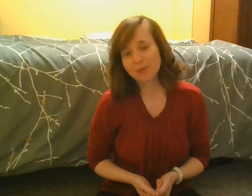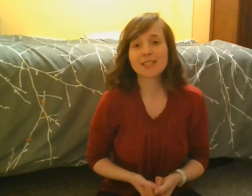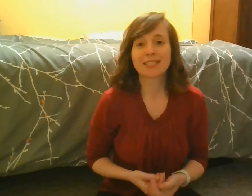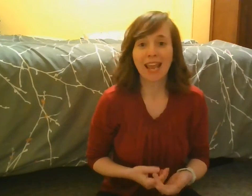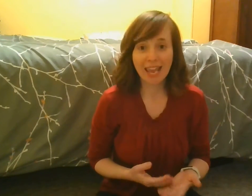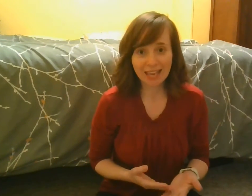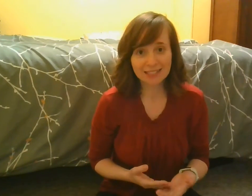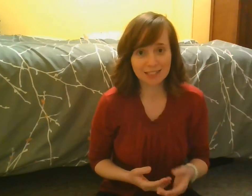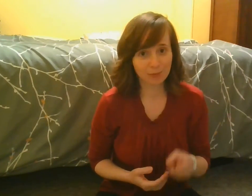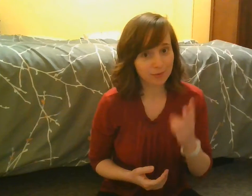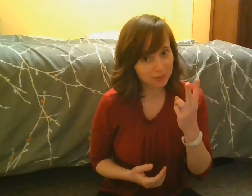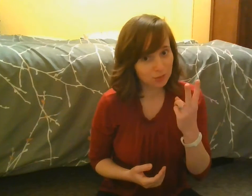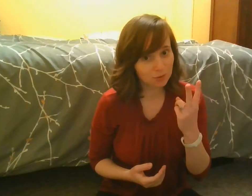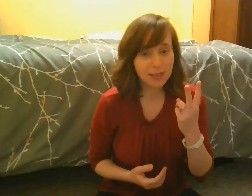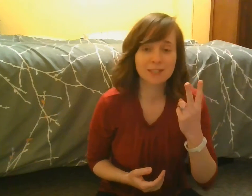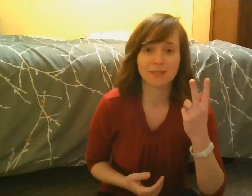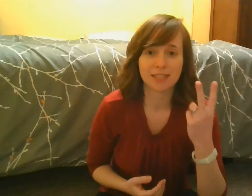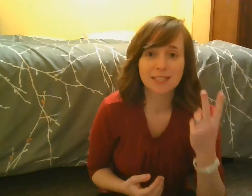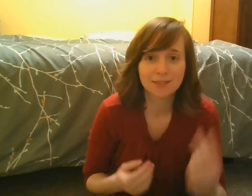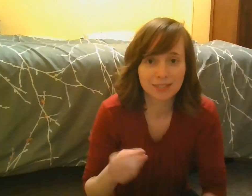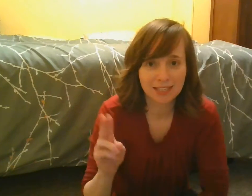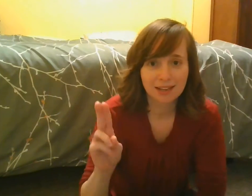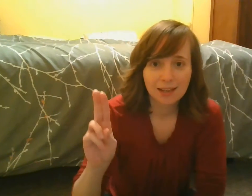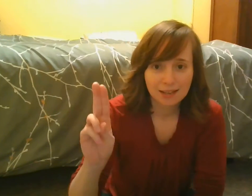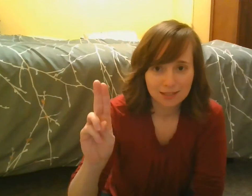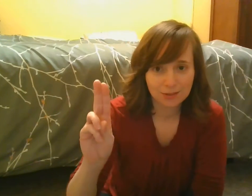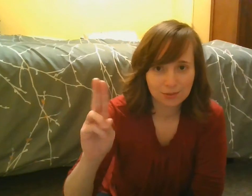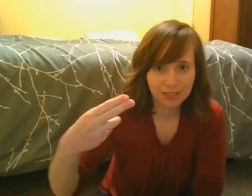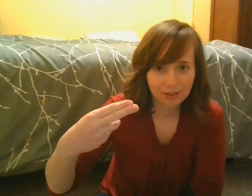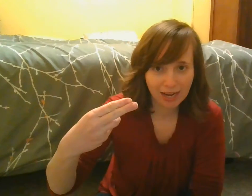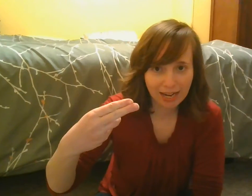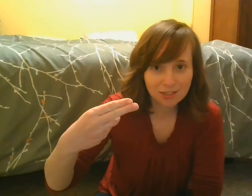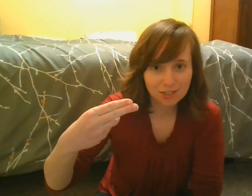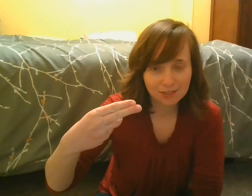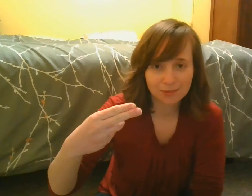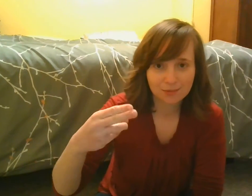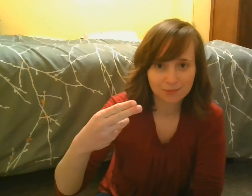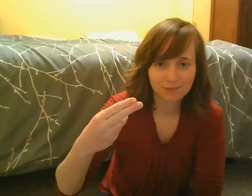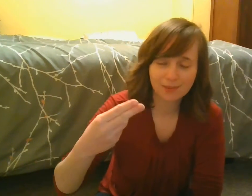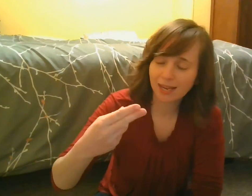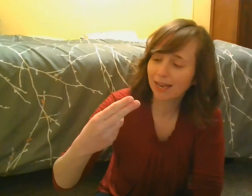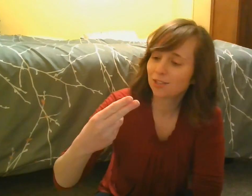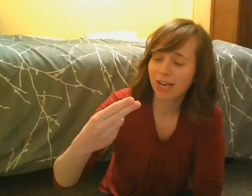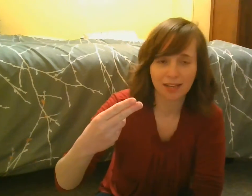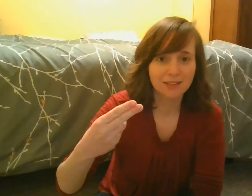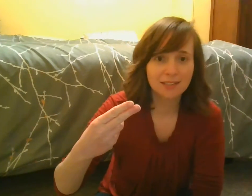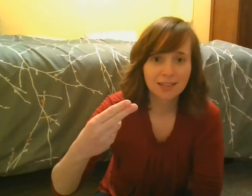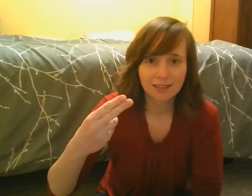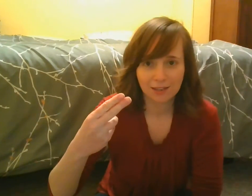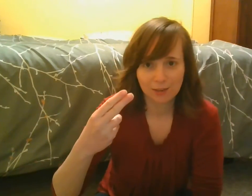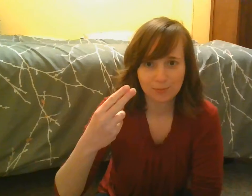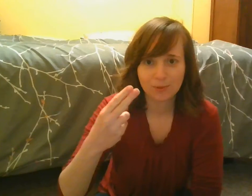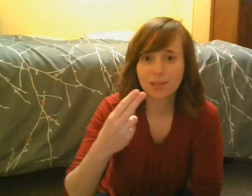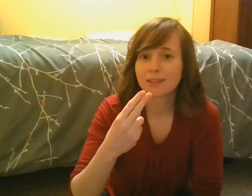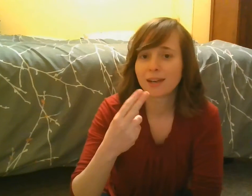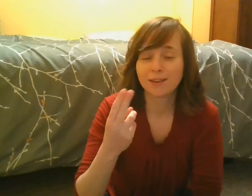is handsome. I've seen 2 ways of this. So like your H hand, I've